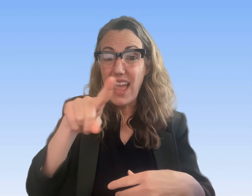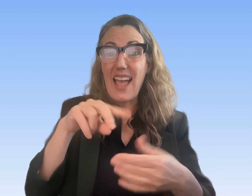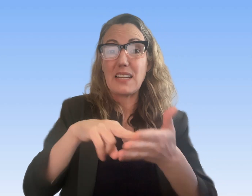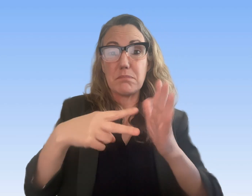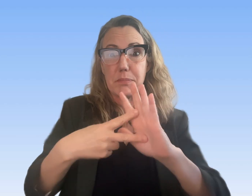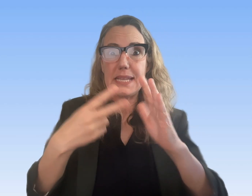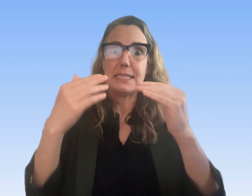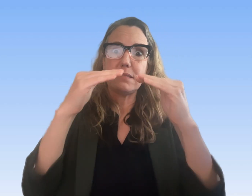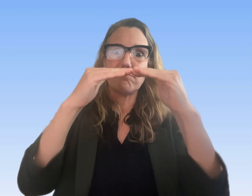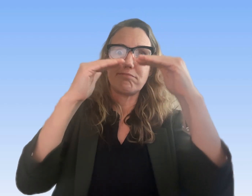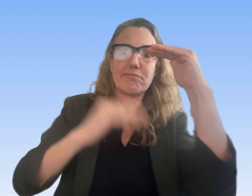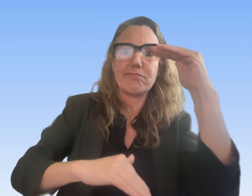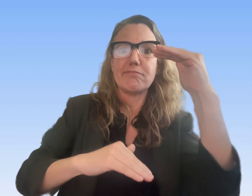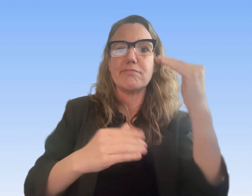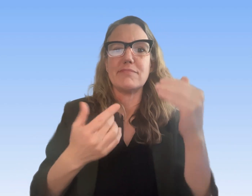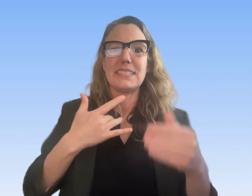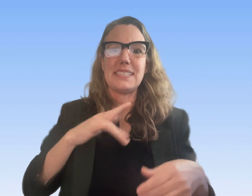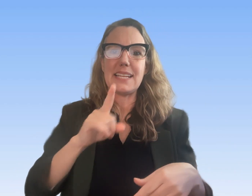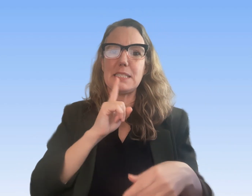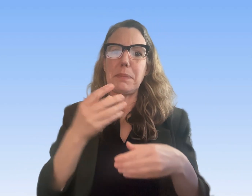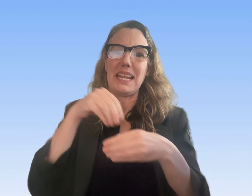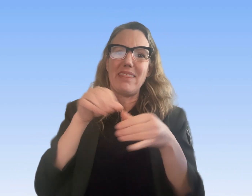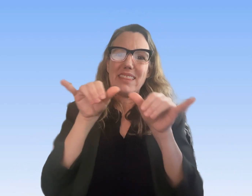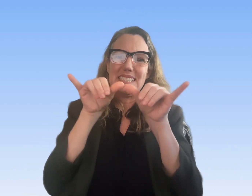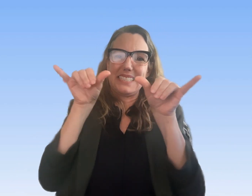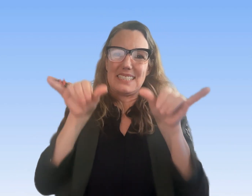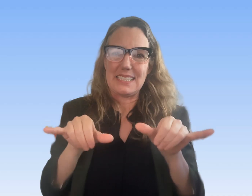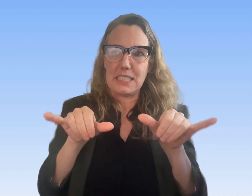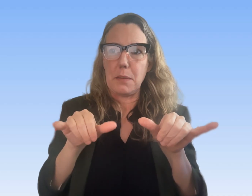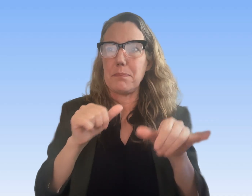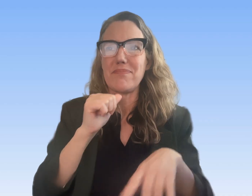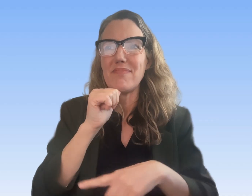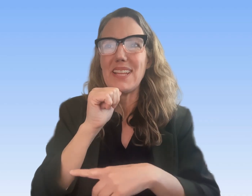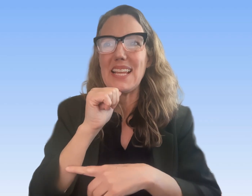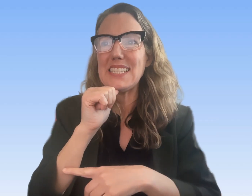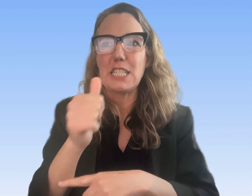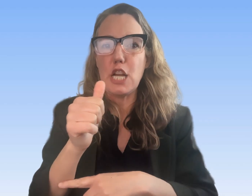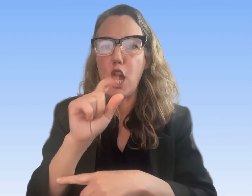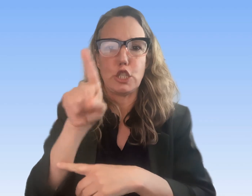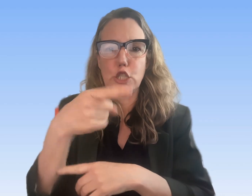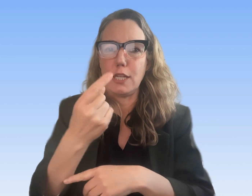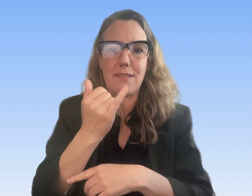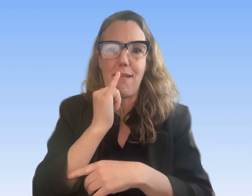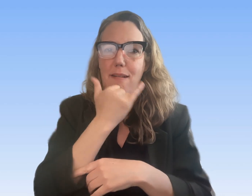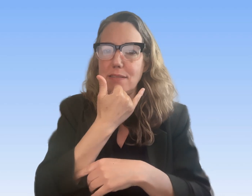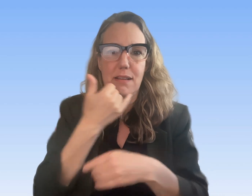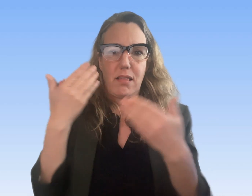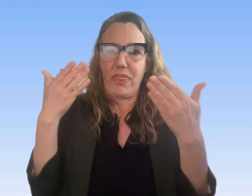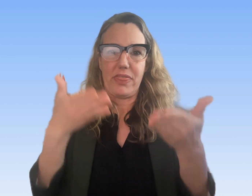That means tend to be in the system. It's not just a set of fear.